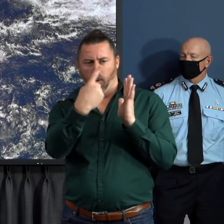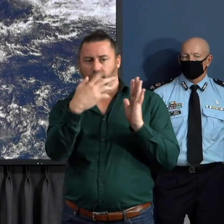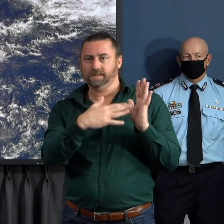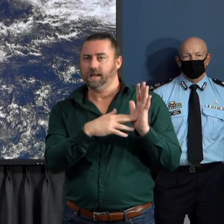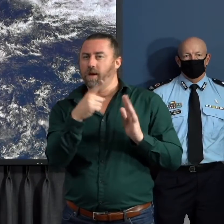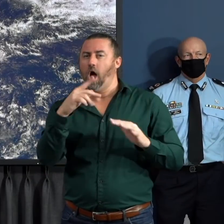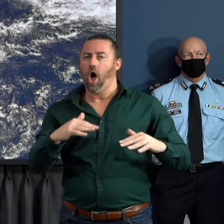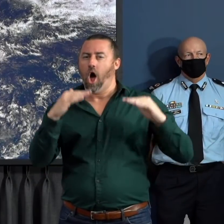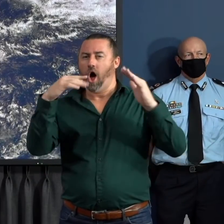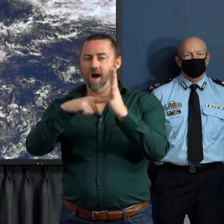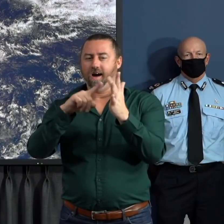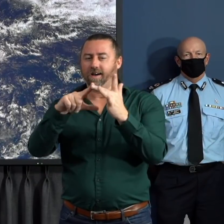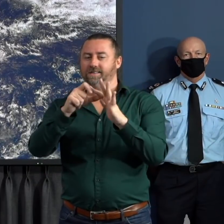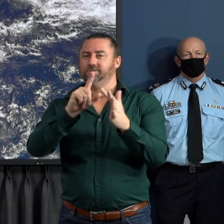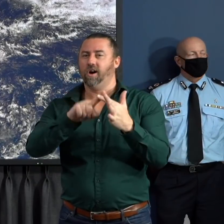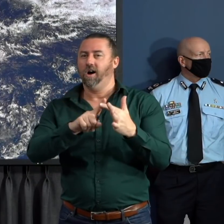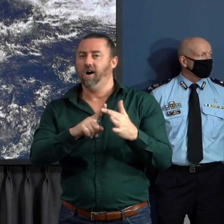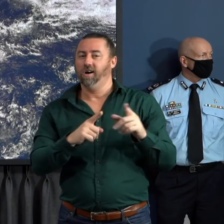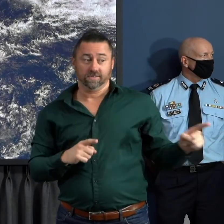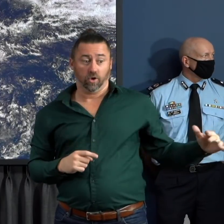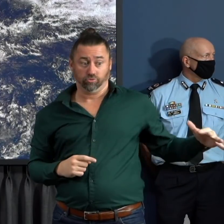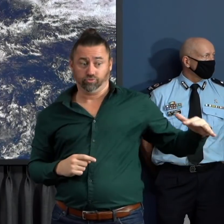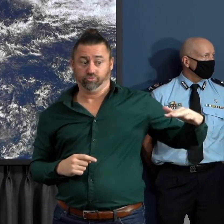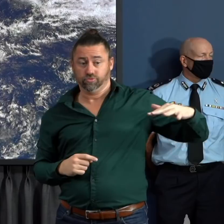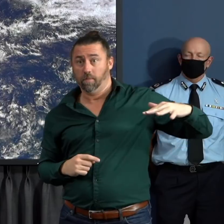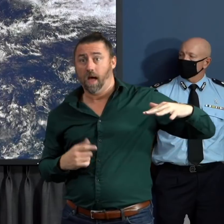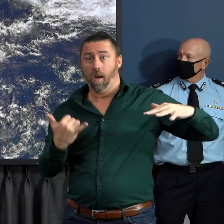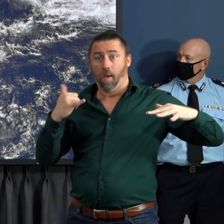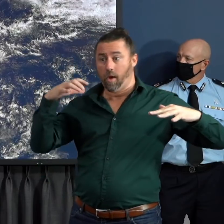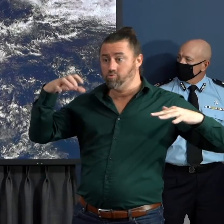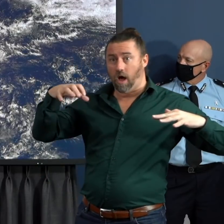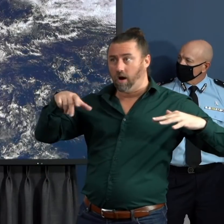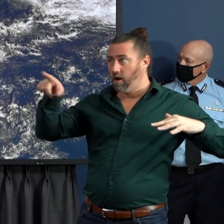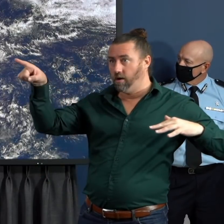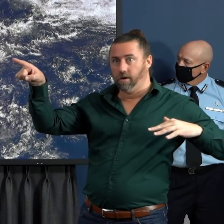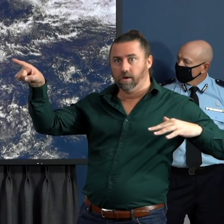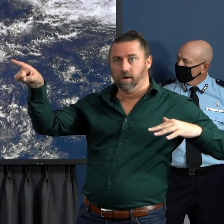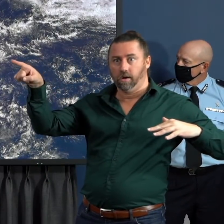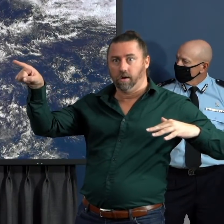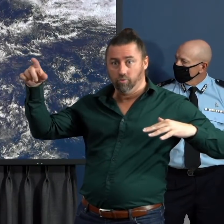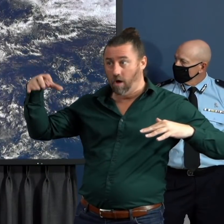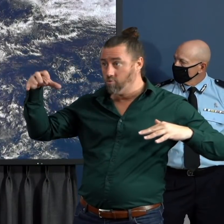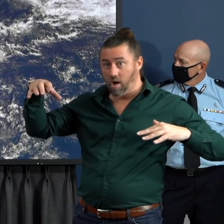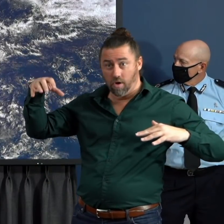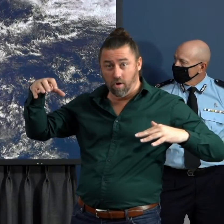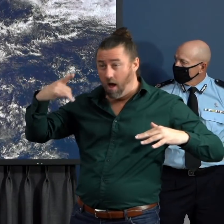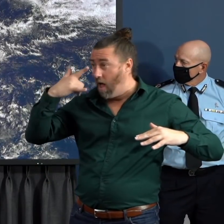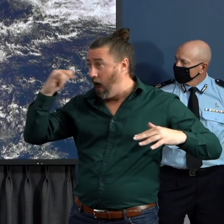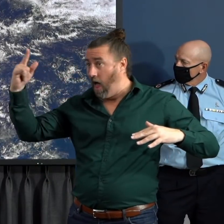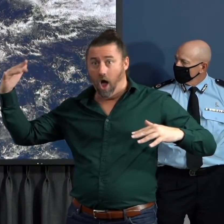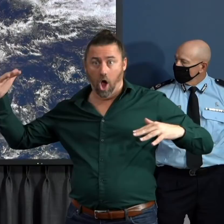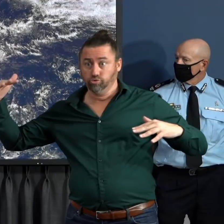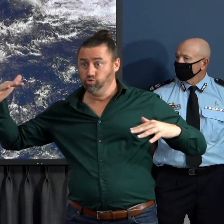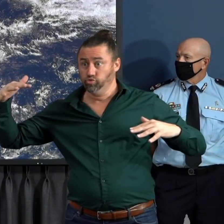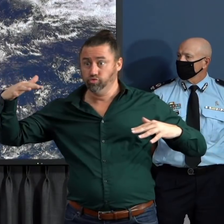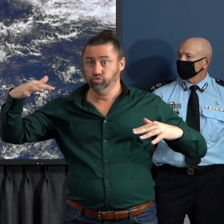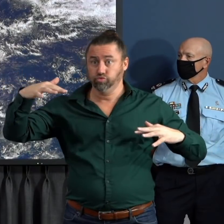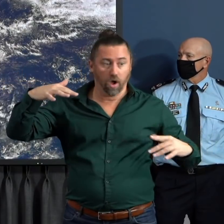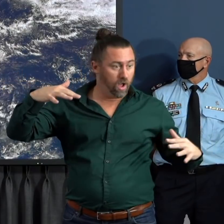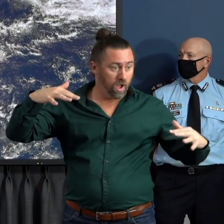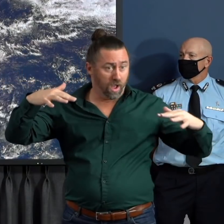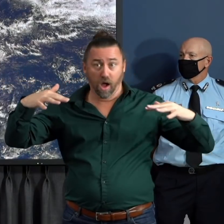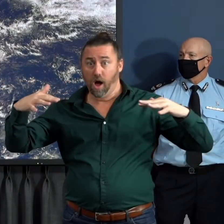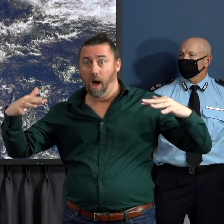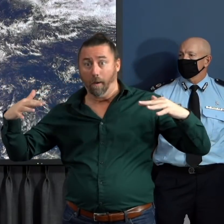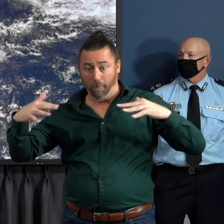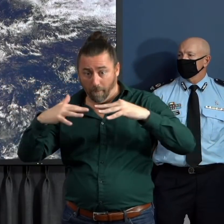may see very intense rainfall just upriver, and that could send further peaks. So I don't want people to have a false sense of security that it's only going to